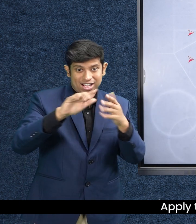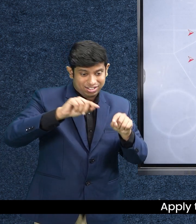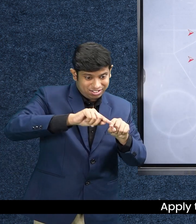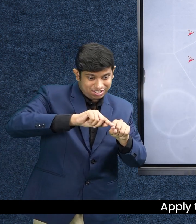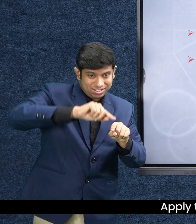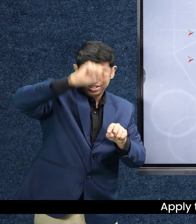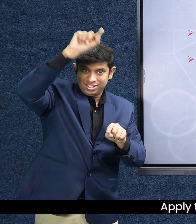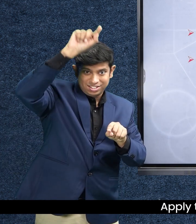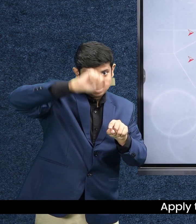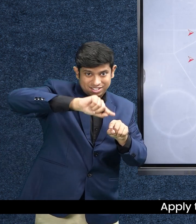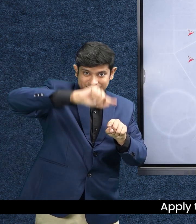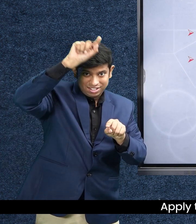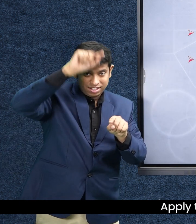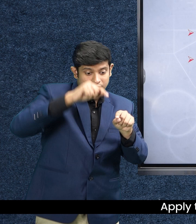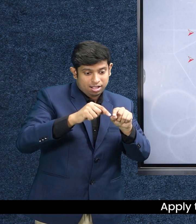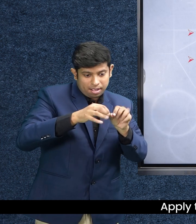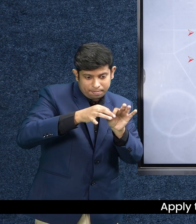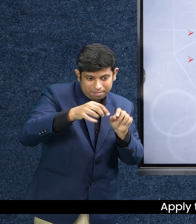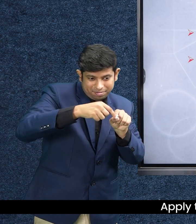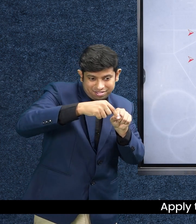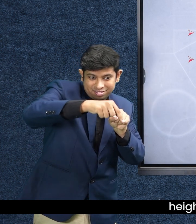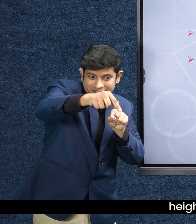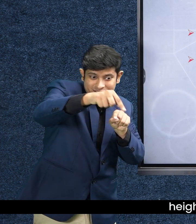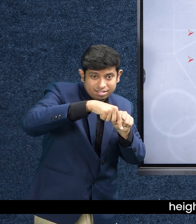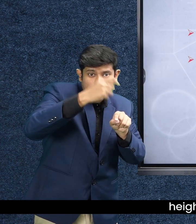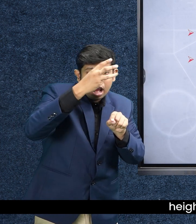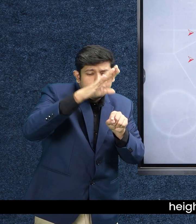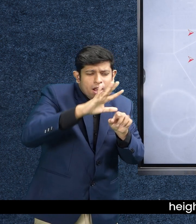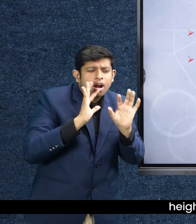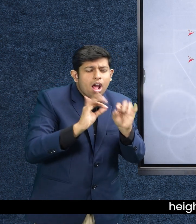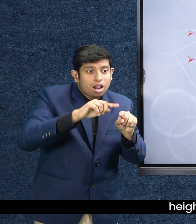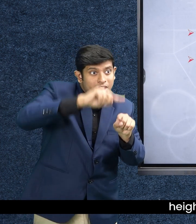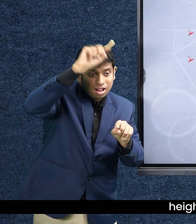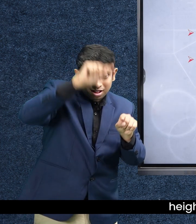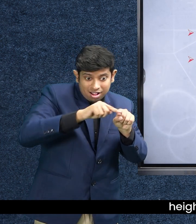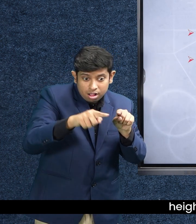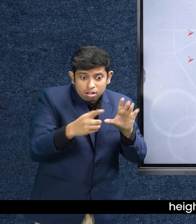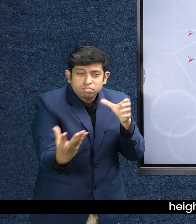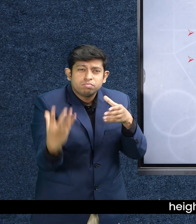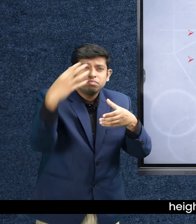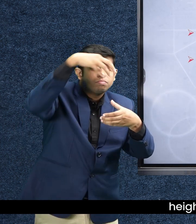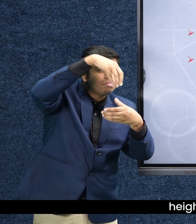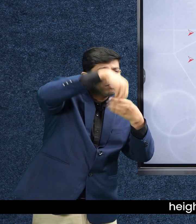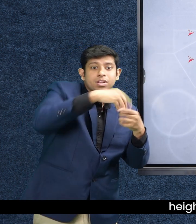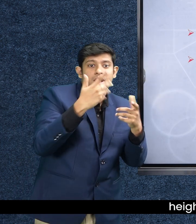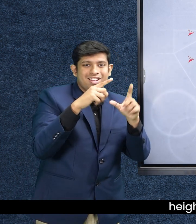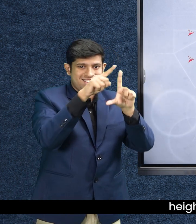Apply trigonometric principles to find heights and distances accurately.